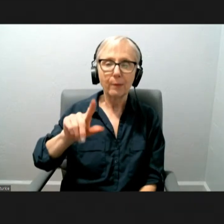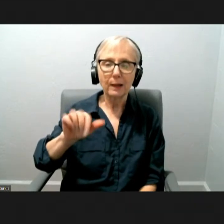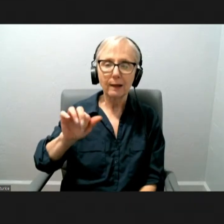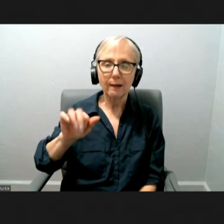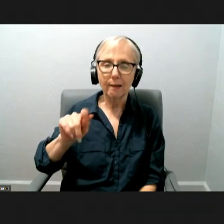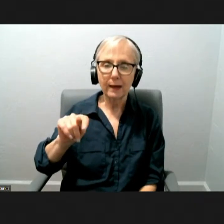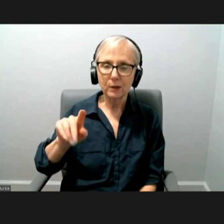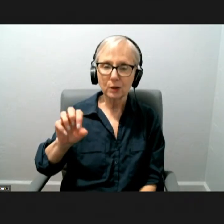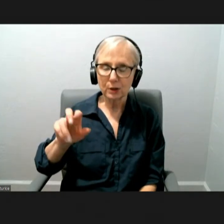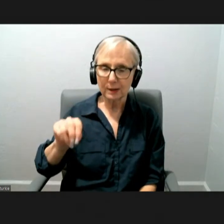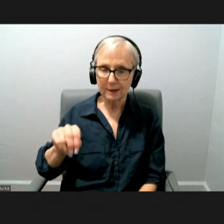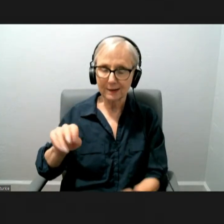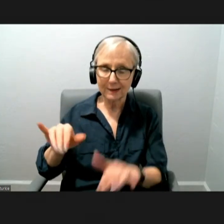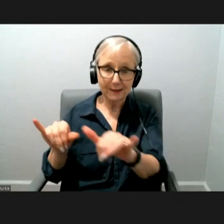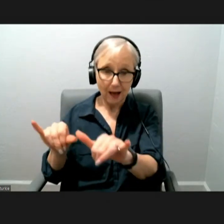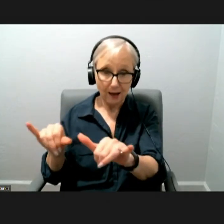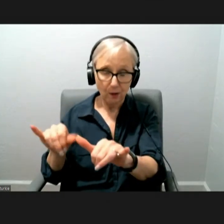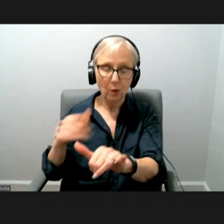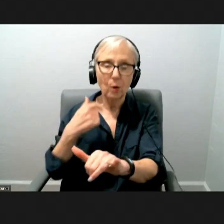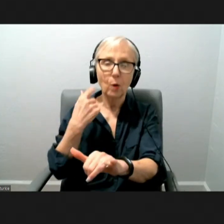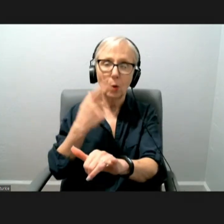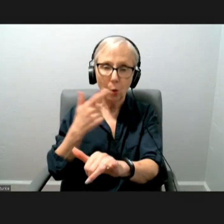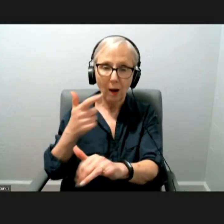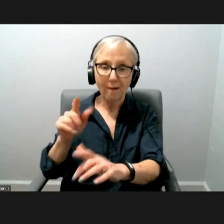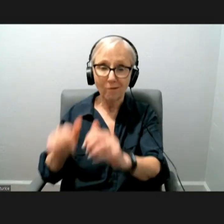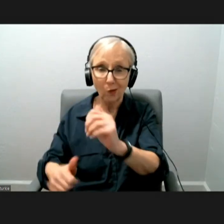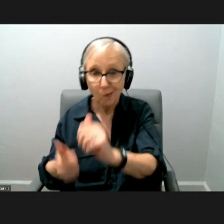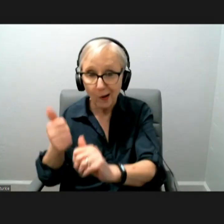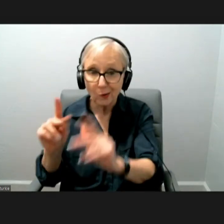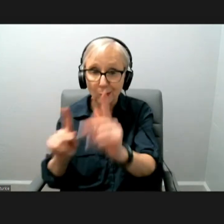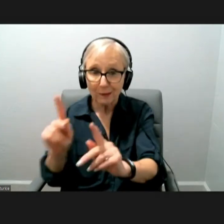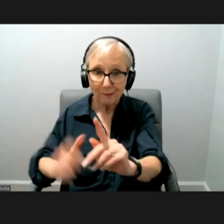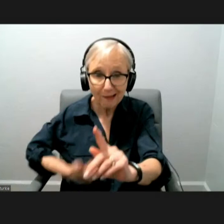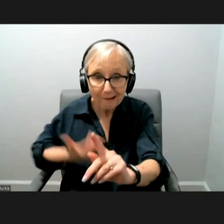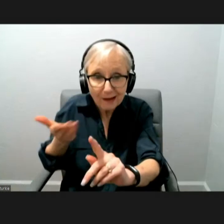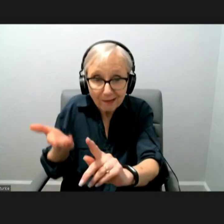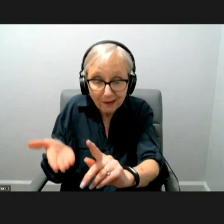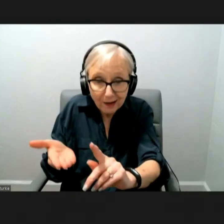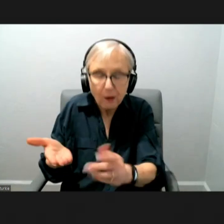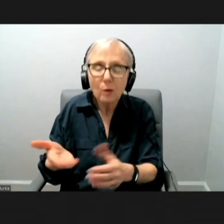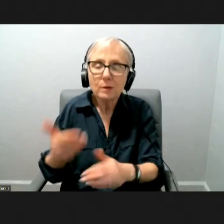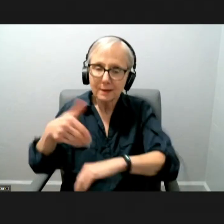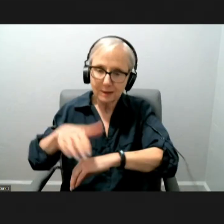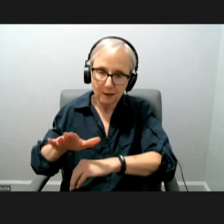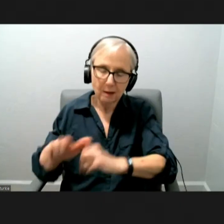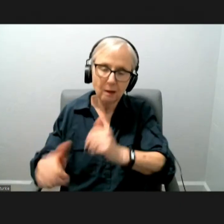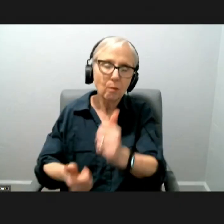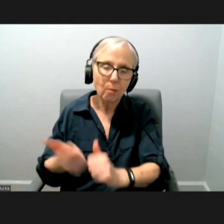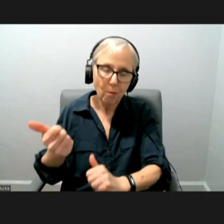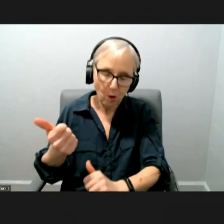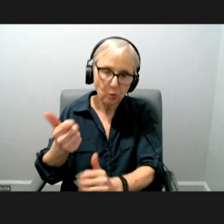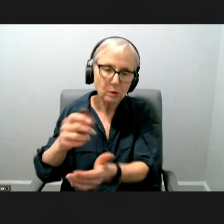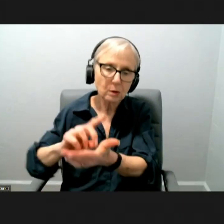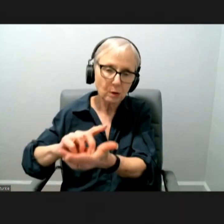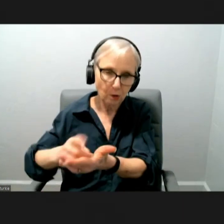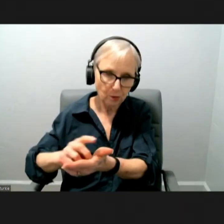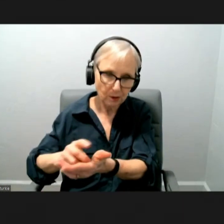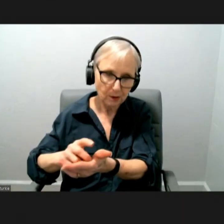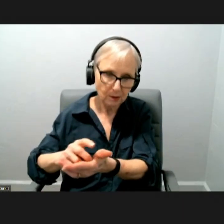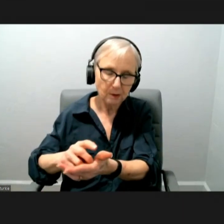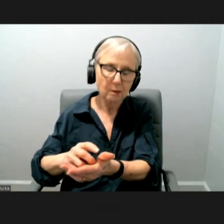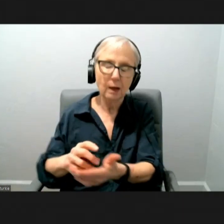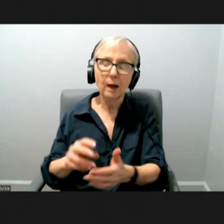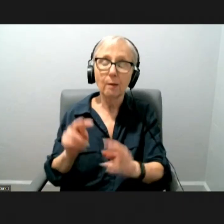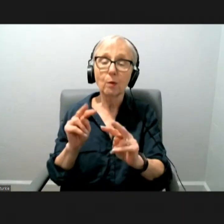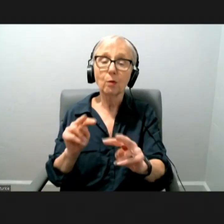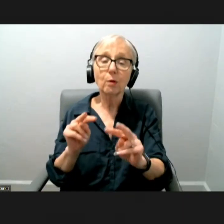areas with a lot of people will get more doses than parts of the state that have few individuals. I'm looking forward to seeing